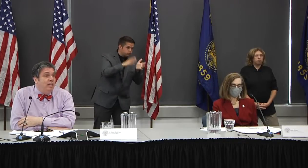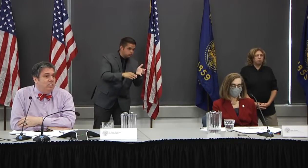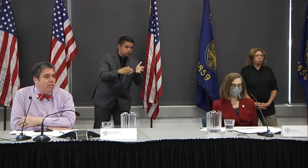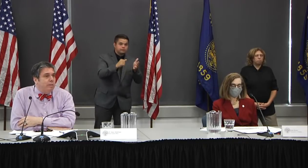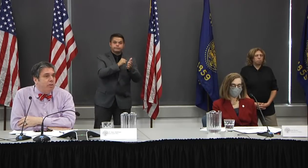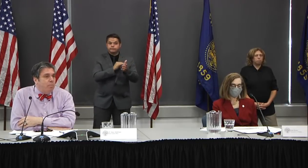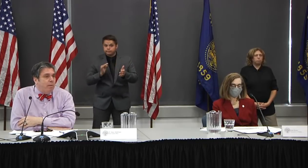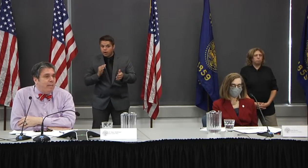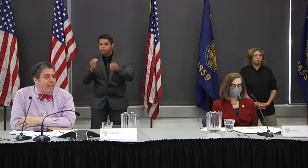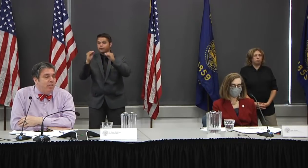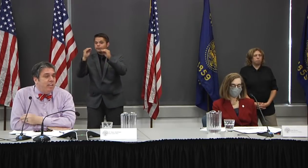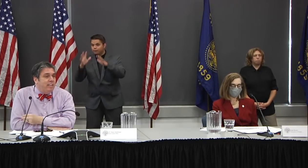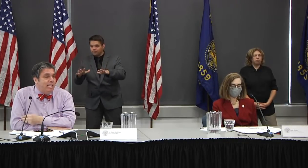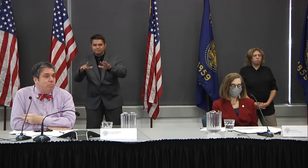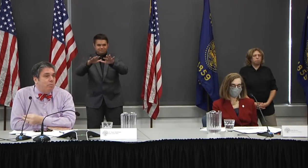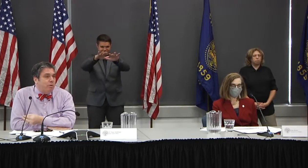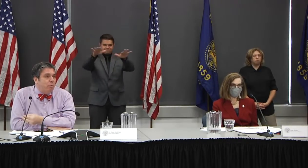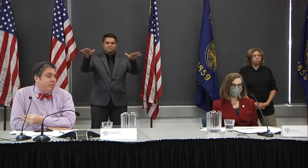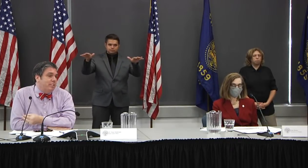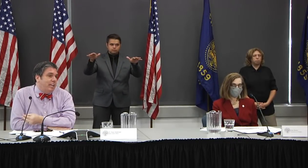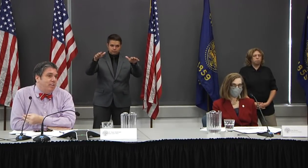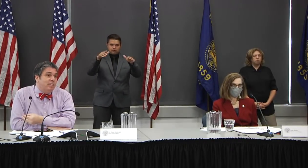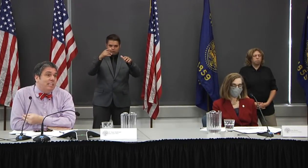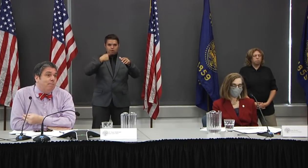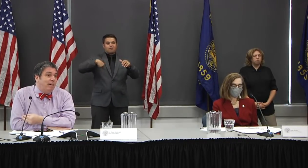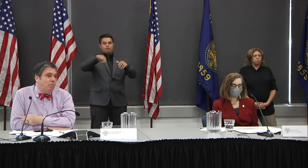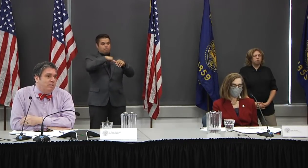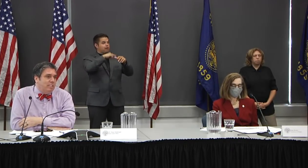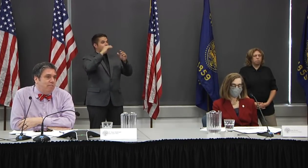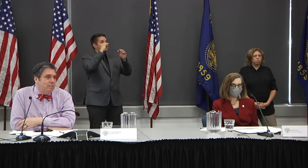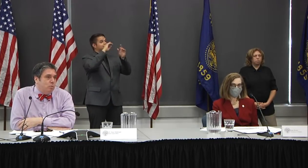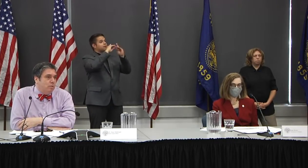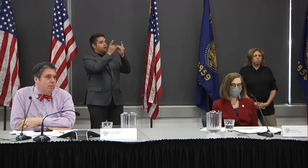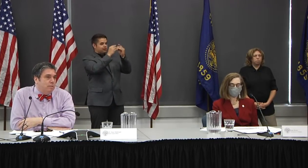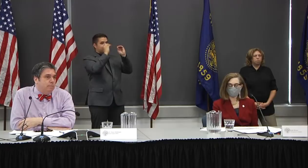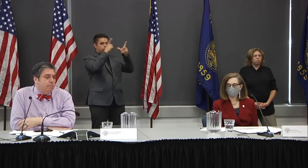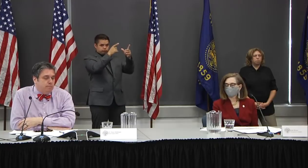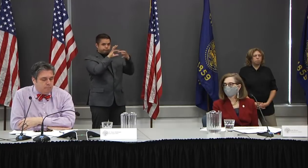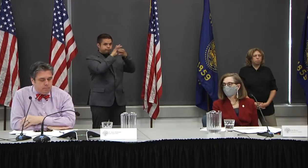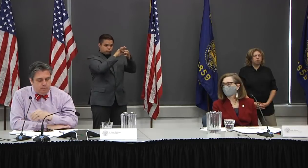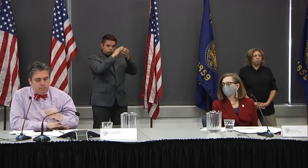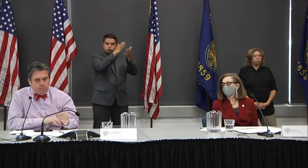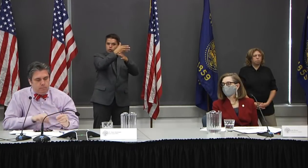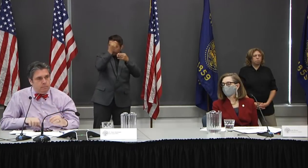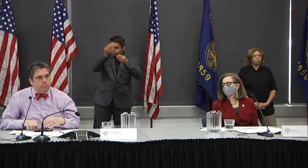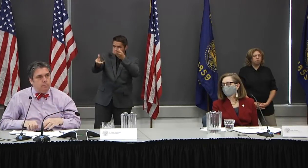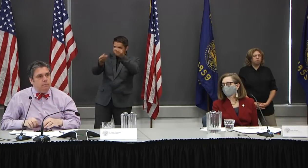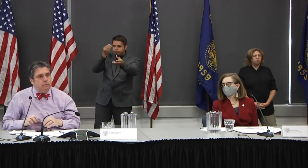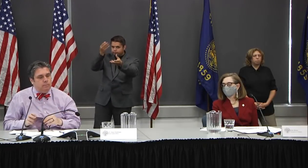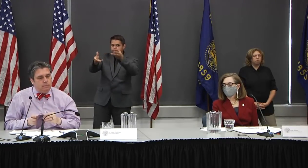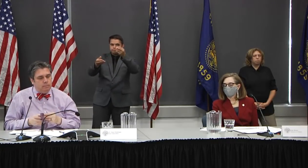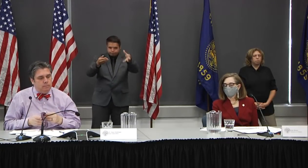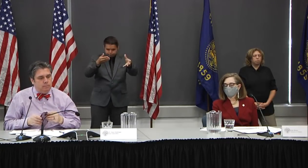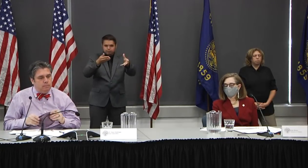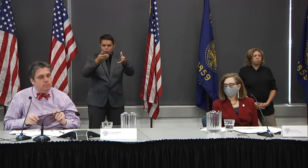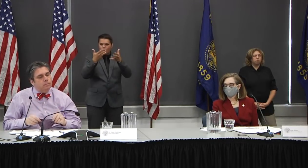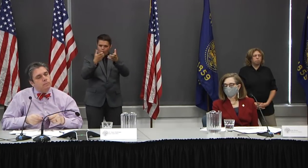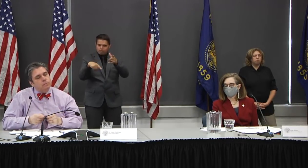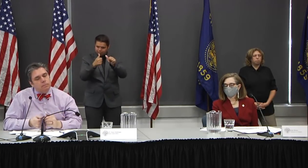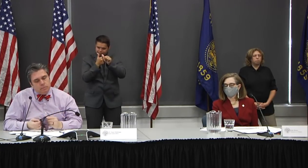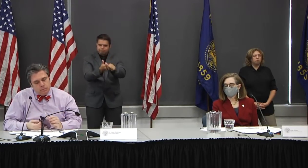Education, shared with local public health, and that's what we will work together to keep everyone safe in schools. Thanks, Rachel.